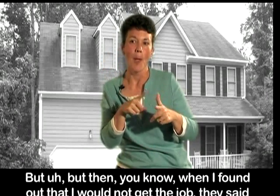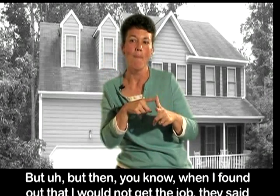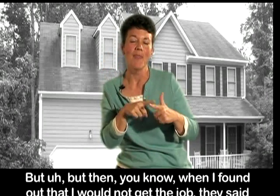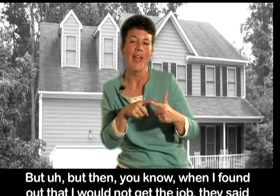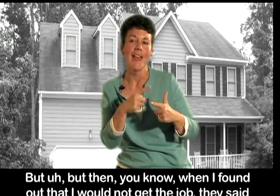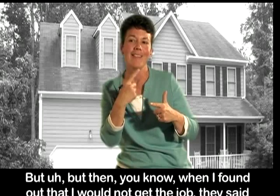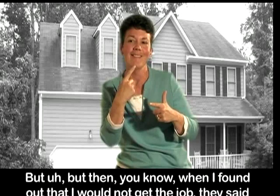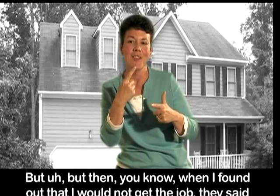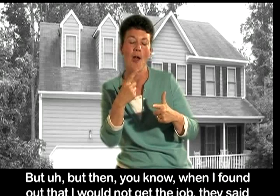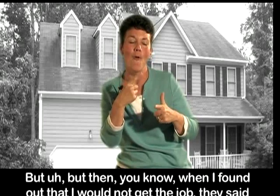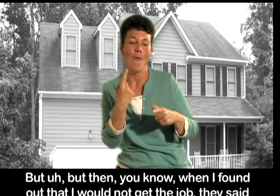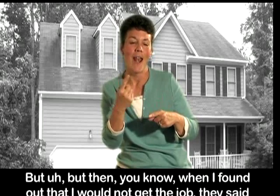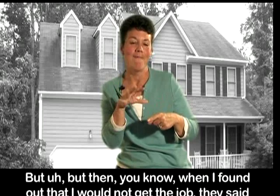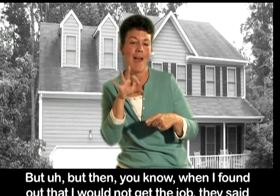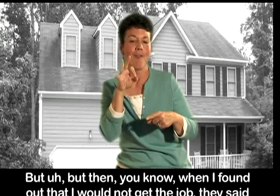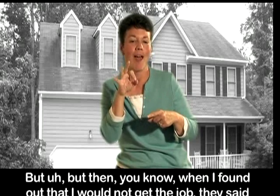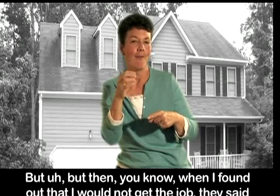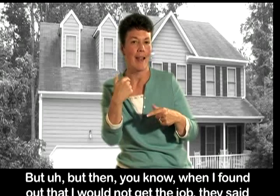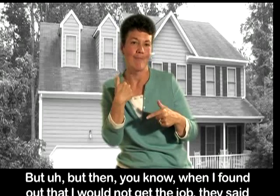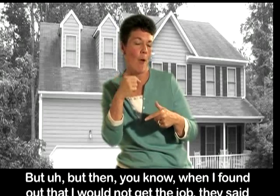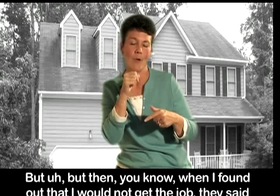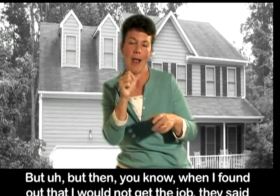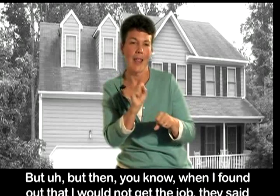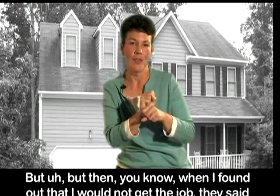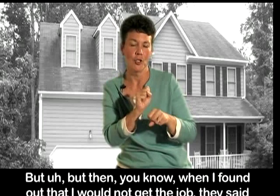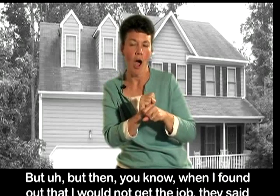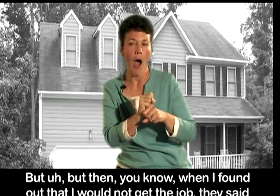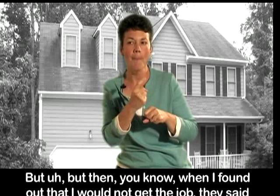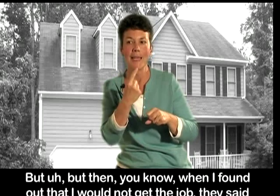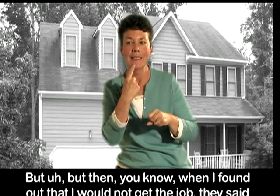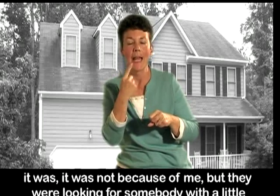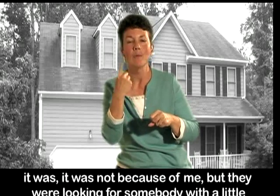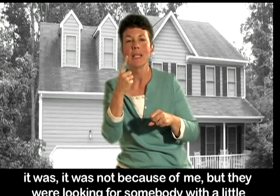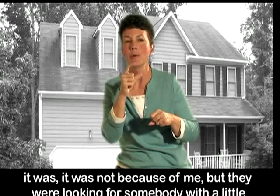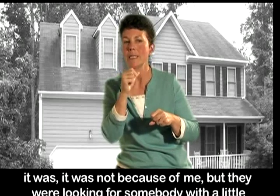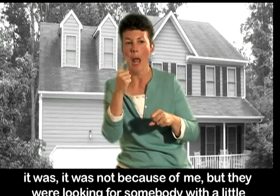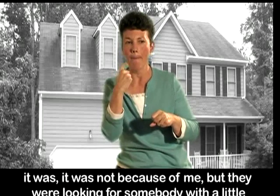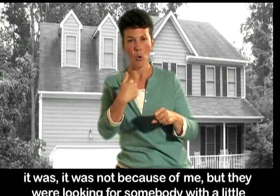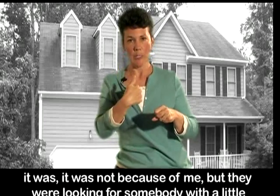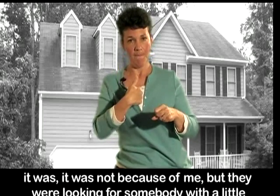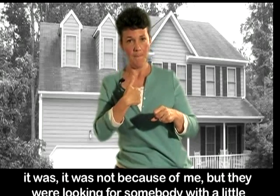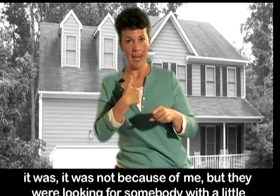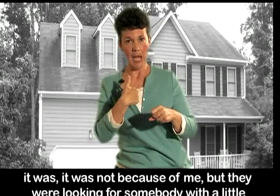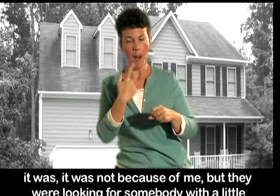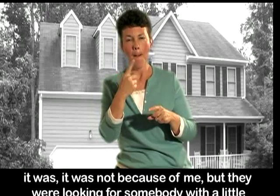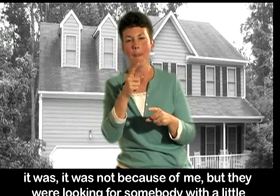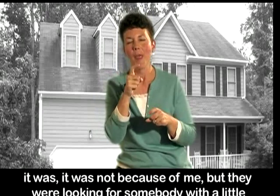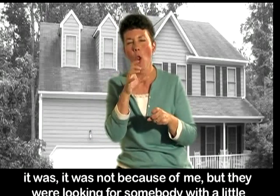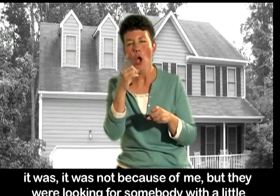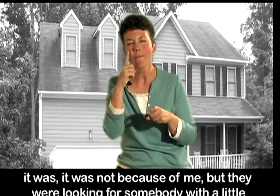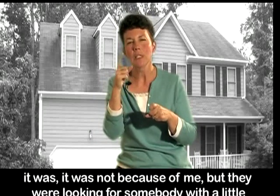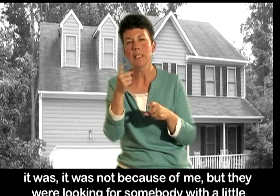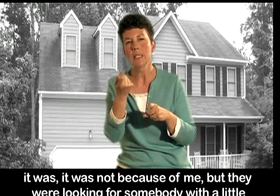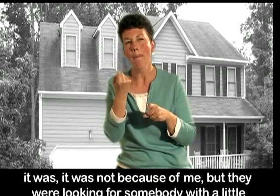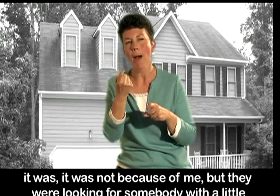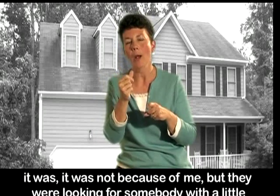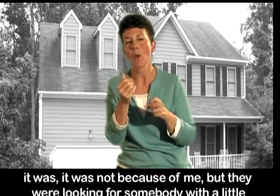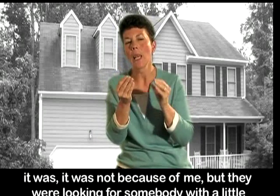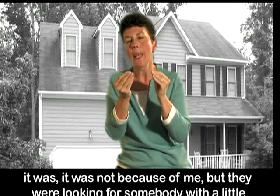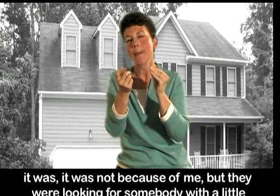But then, you know, when I found out that I would not get the job, they said it was not because of me, but they were looking for somebody with